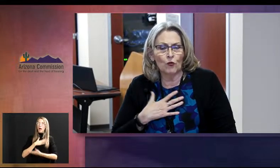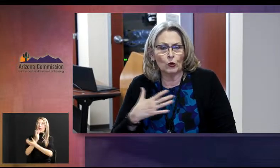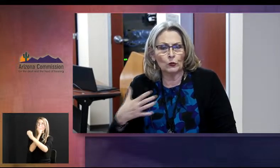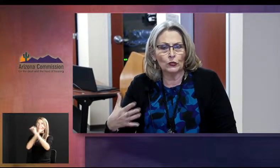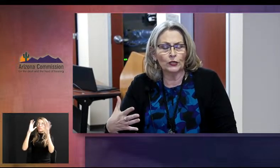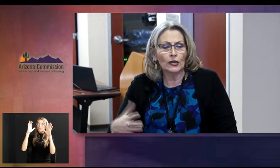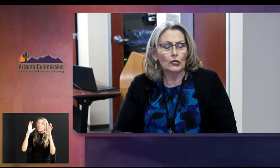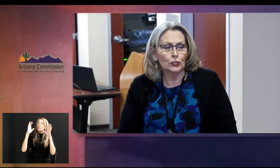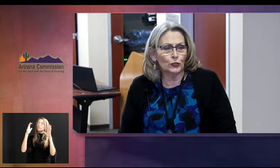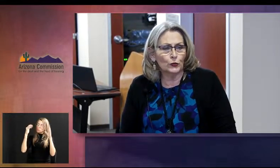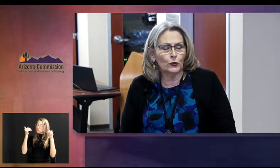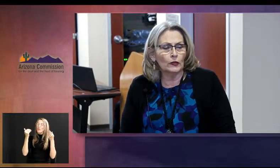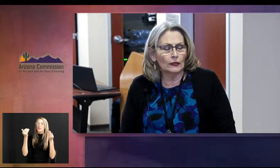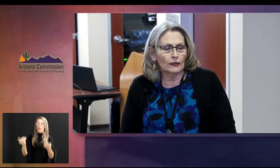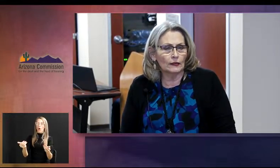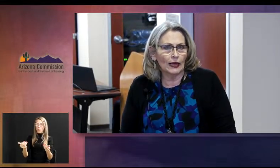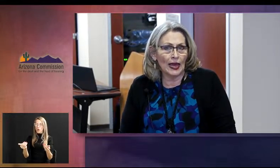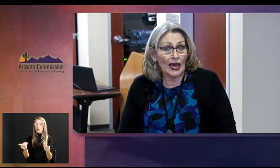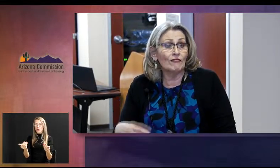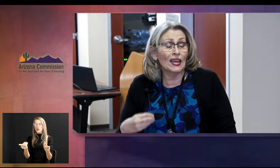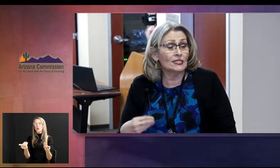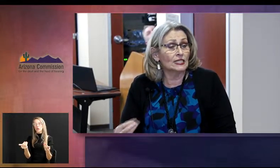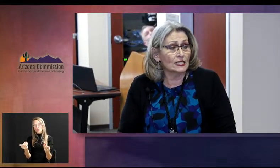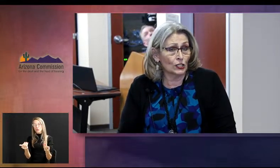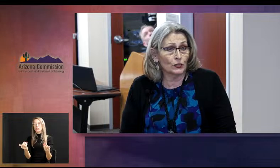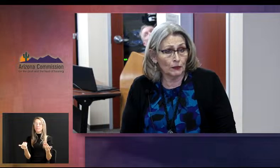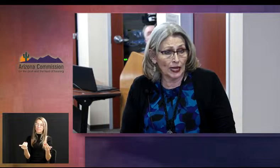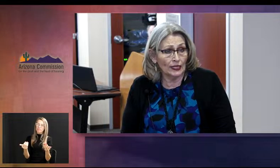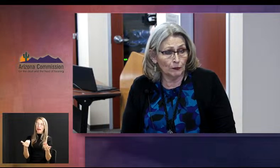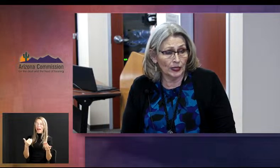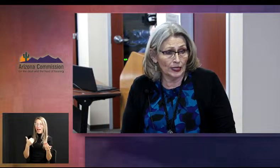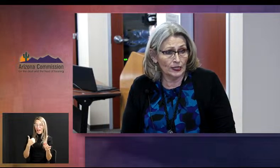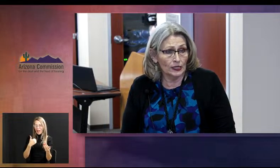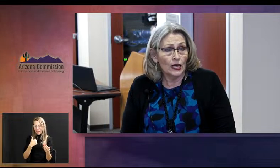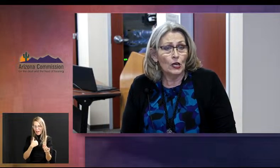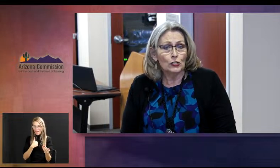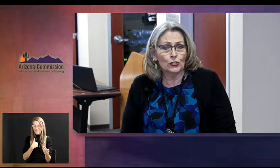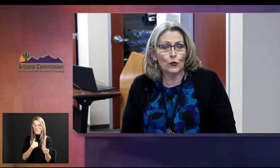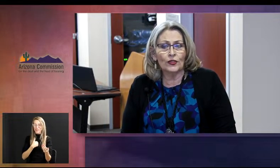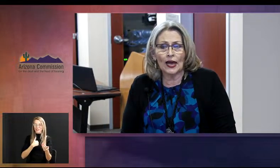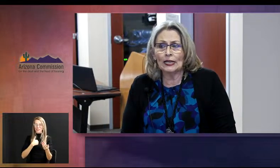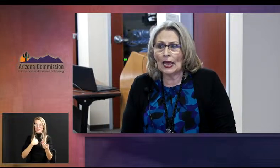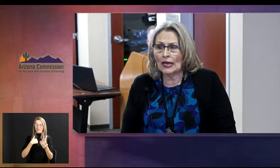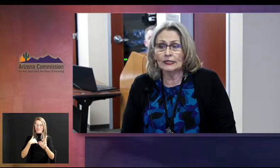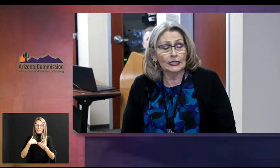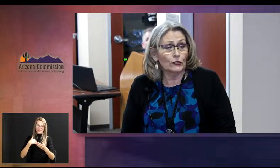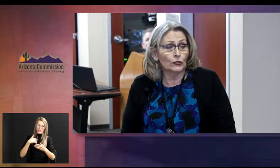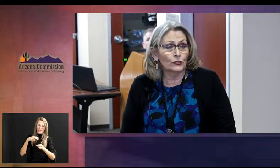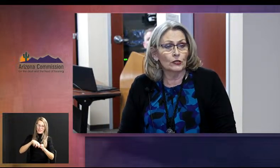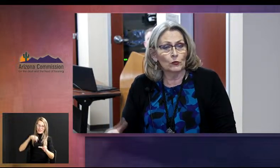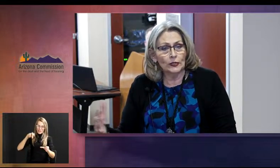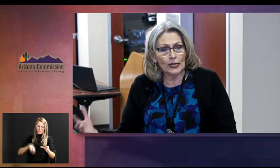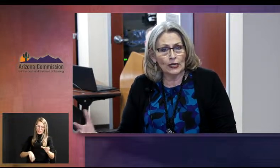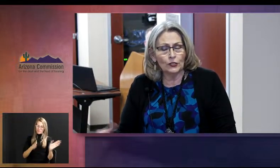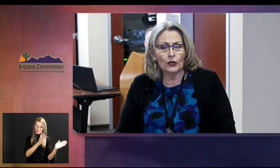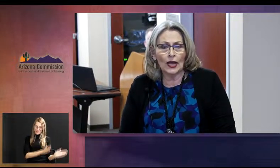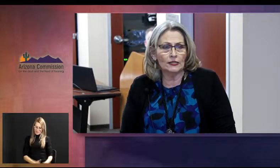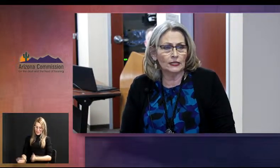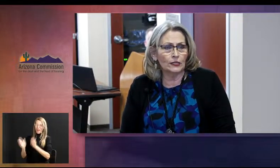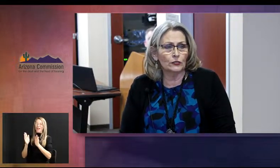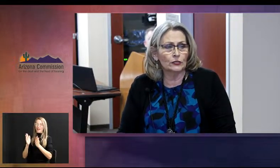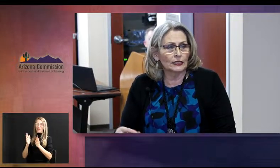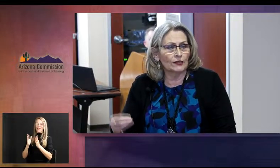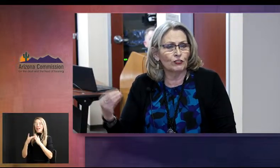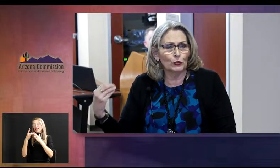moving forward to have a succession plan in place so that as leaders retire,